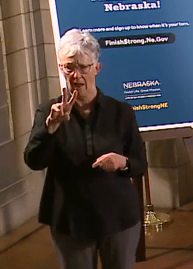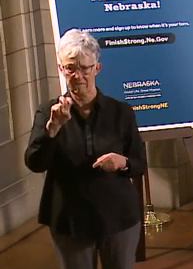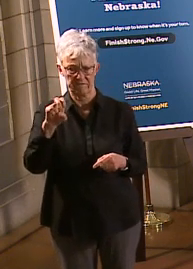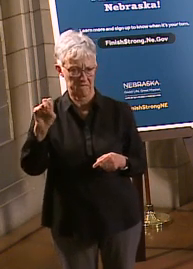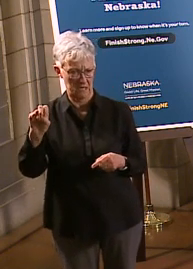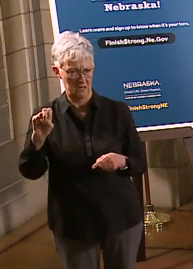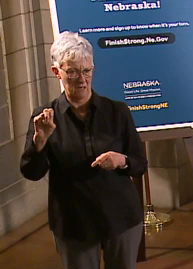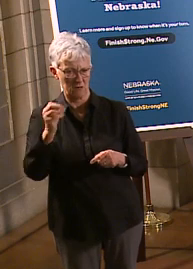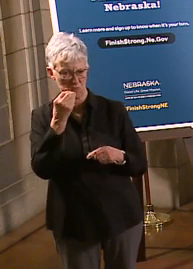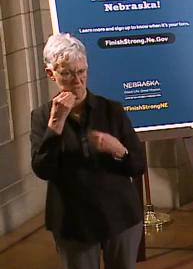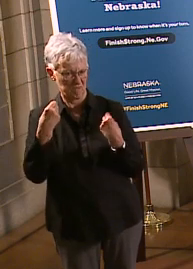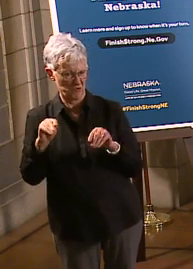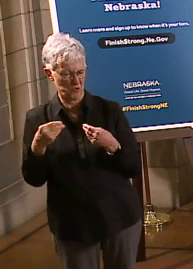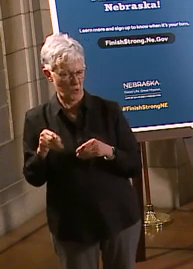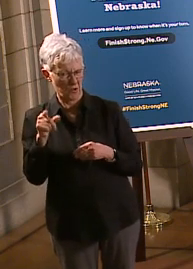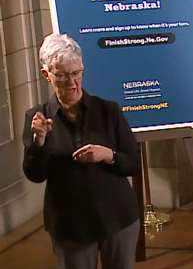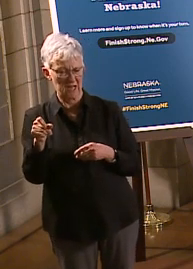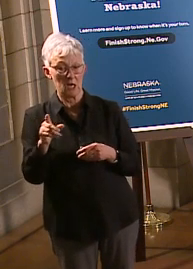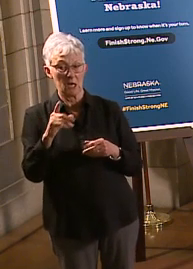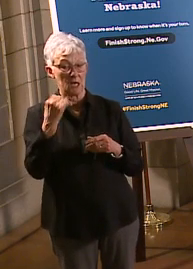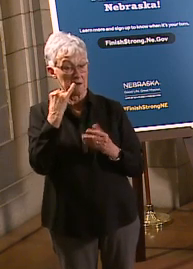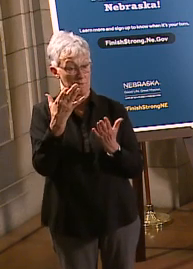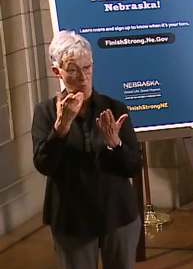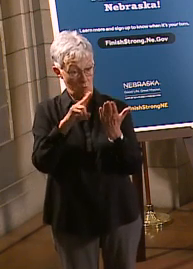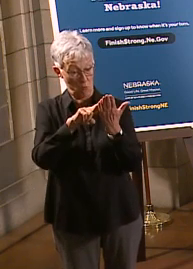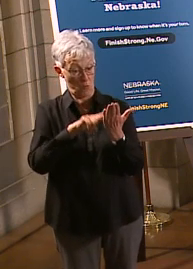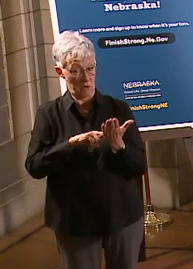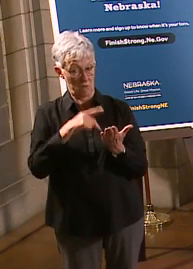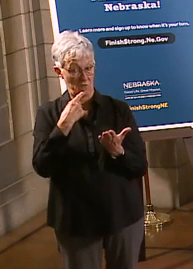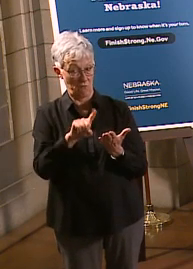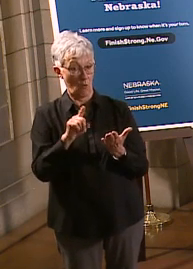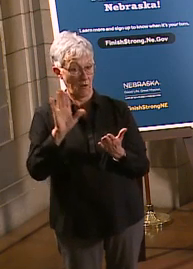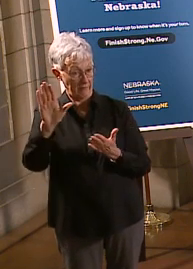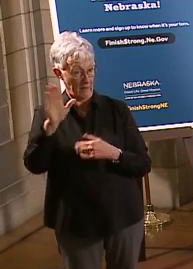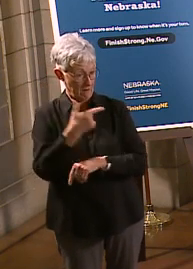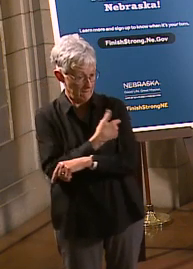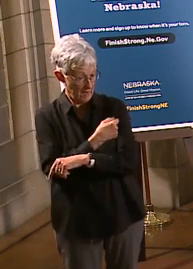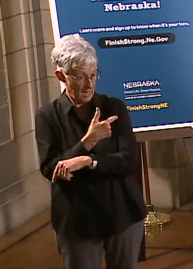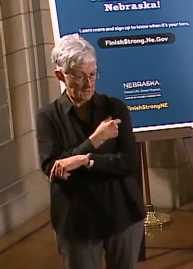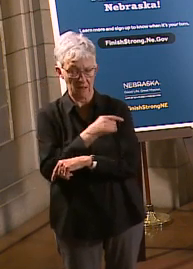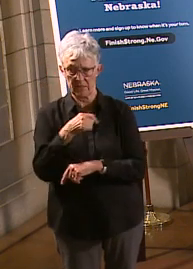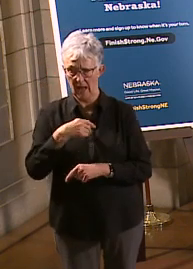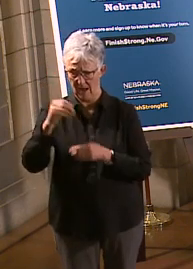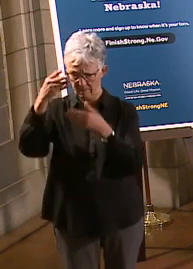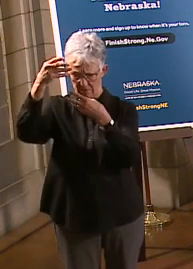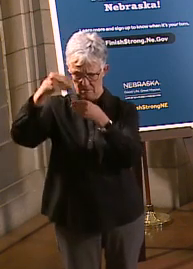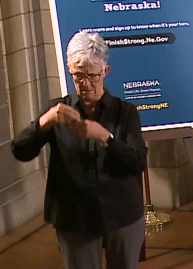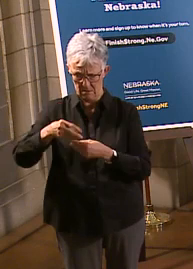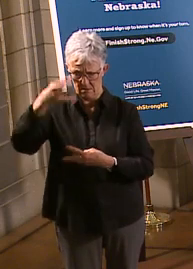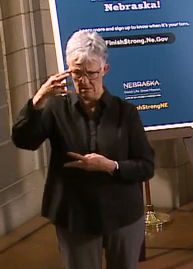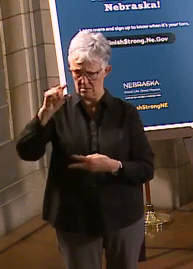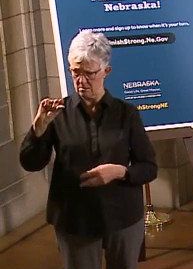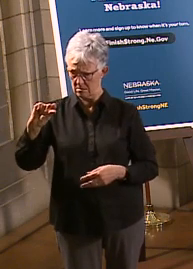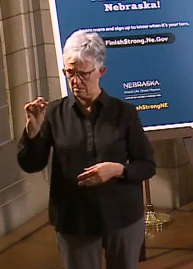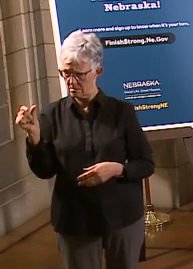box on their sign up for a box to check for critical workers when our own state website does not?